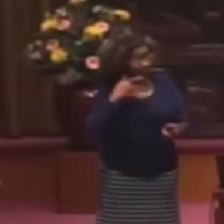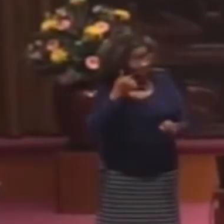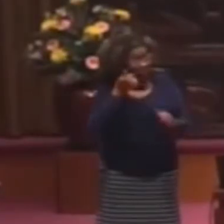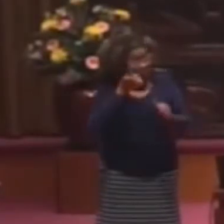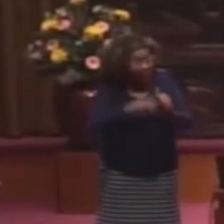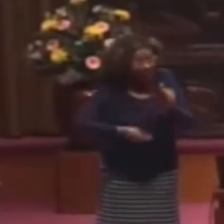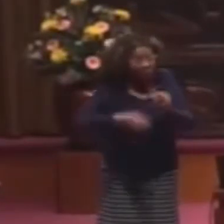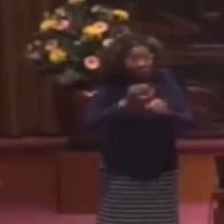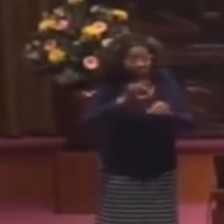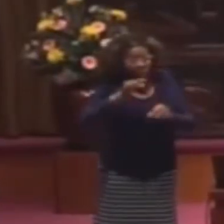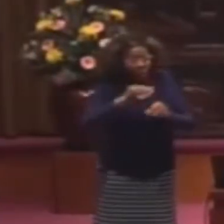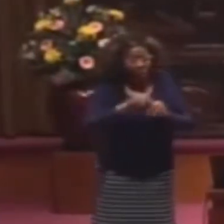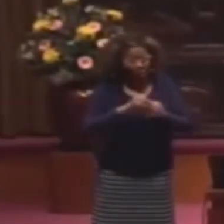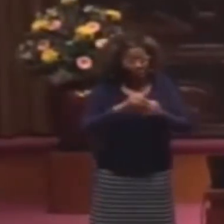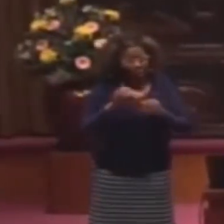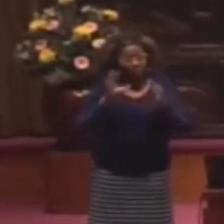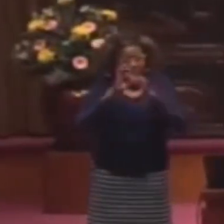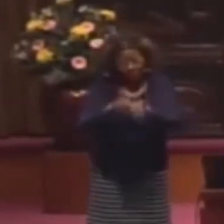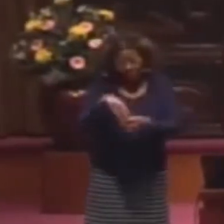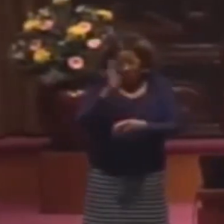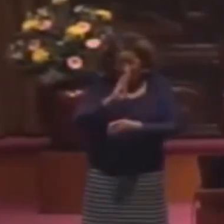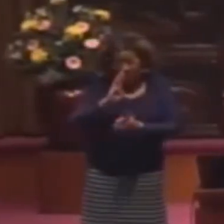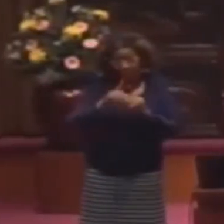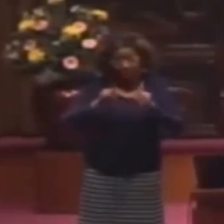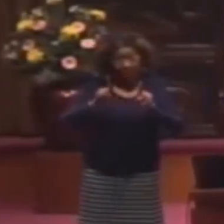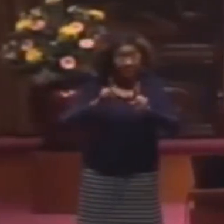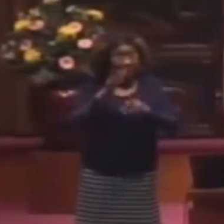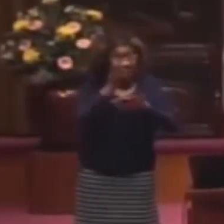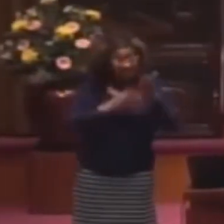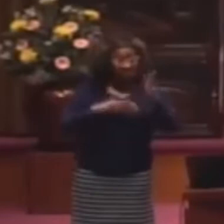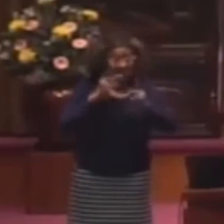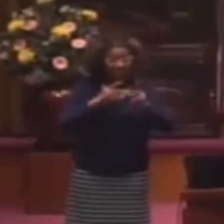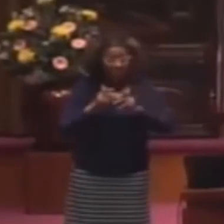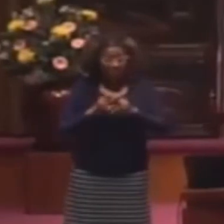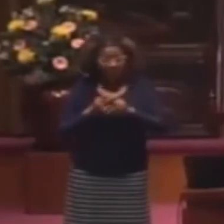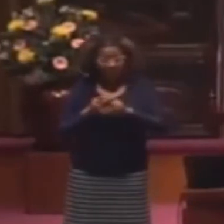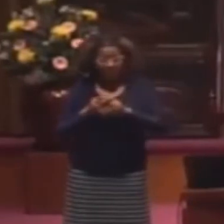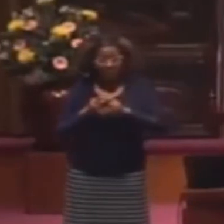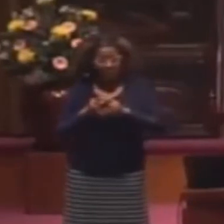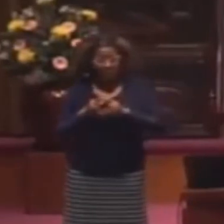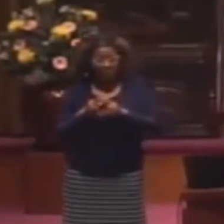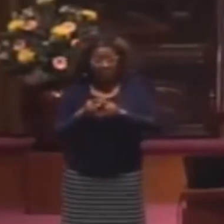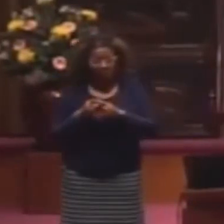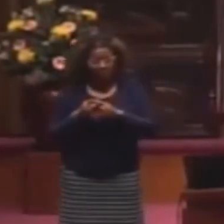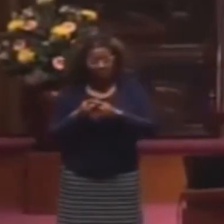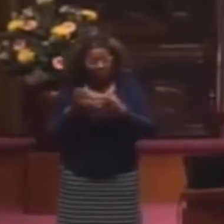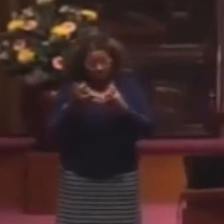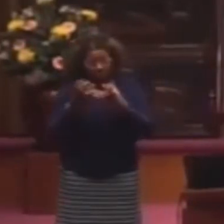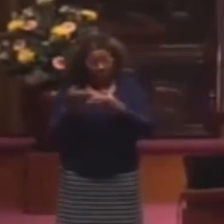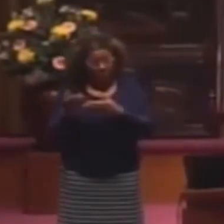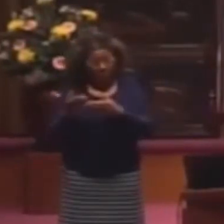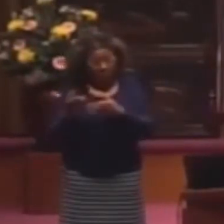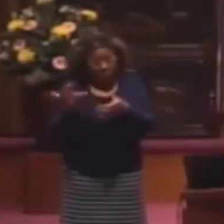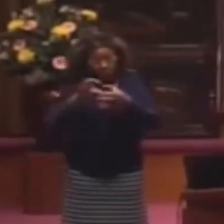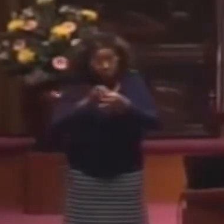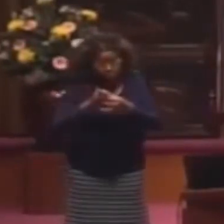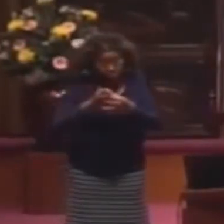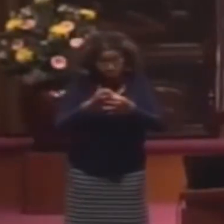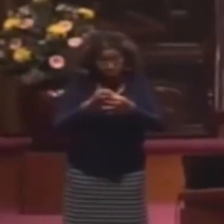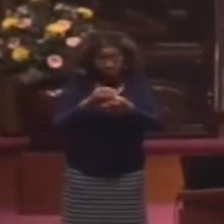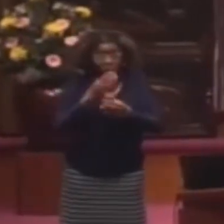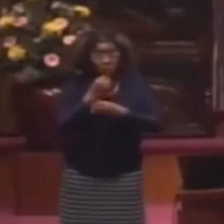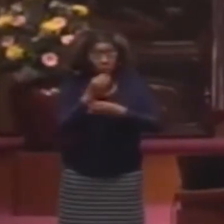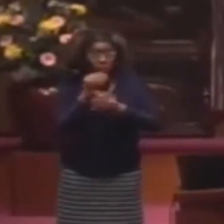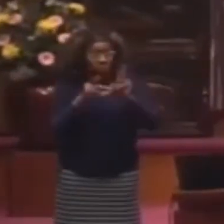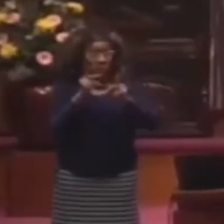God, but there are people who choose to bring themselves to the Jewish people. And one of those people is with us tonight.